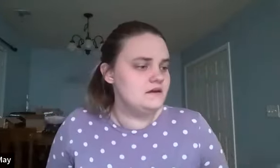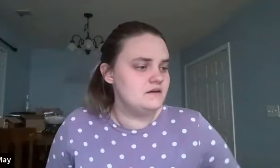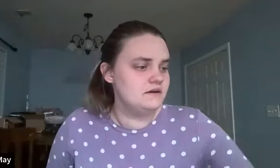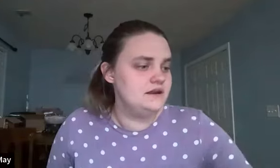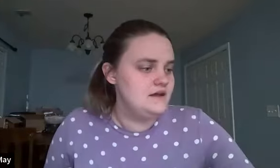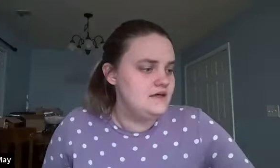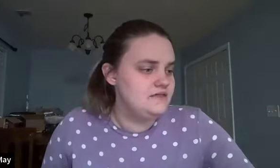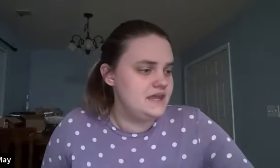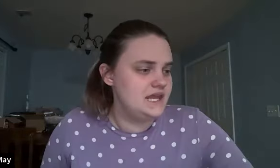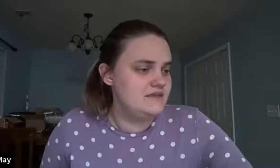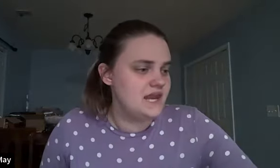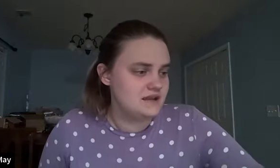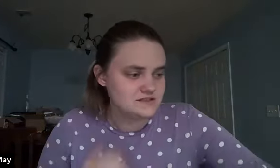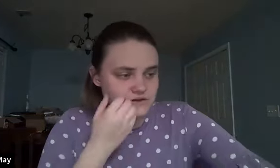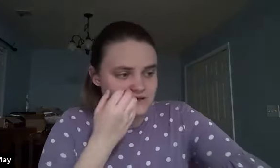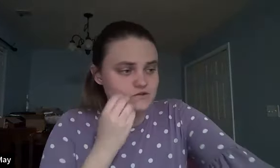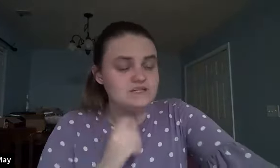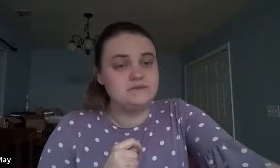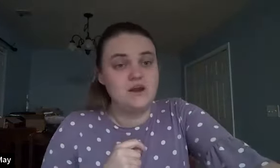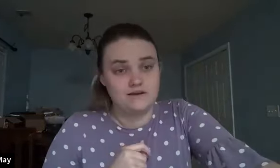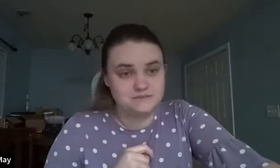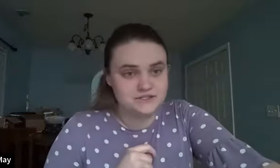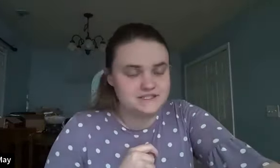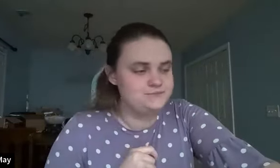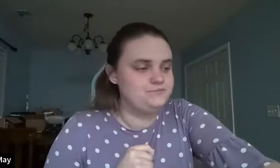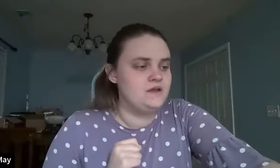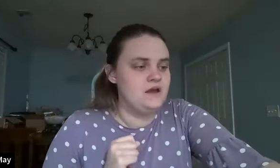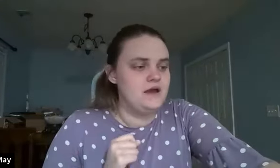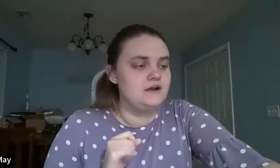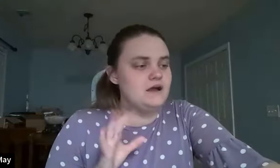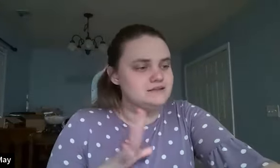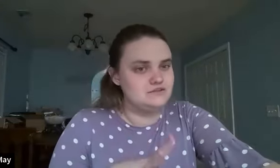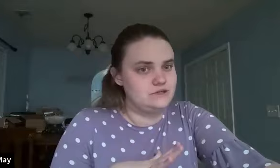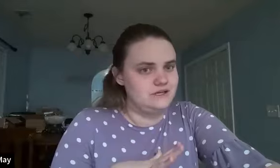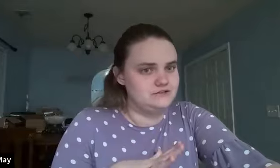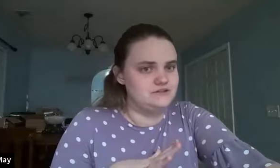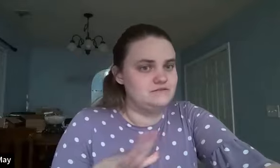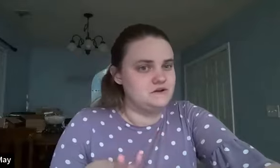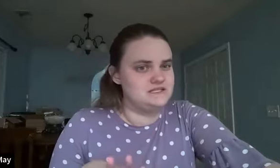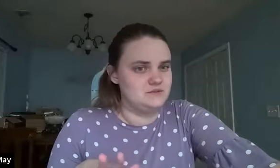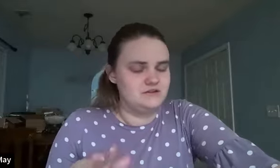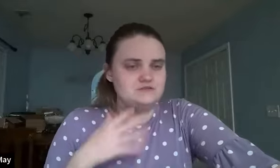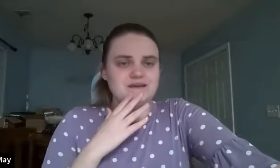All right. Then the next one is going to be octopus. And I'll add squid here too. They're very similar. That's why I say